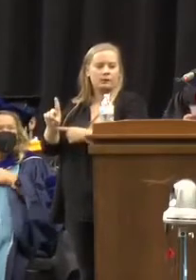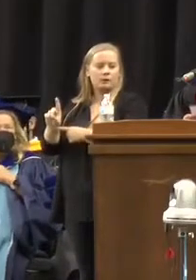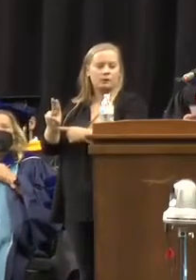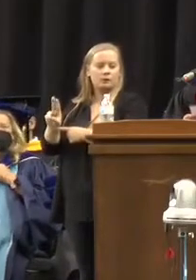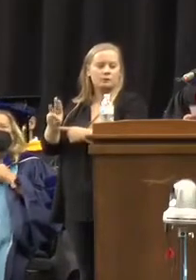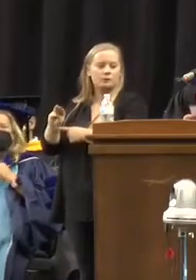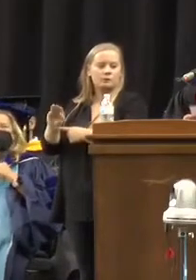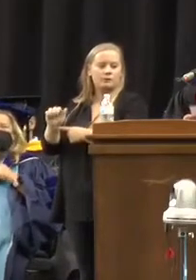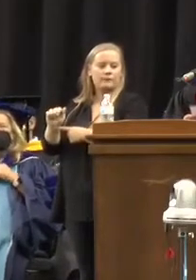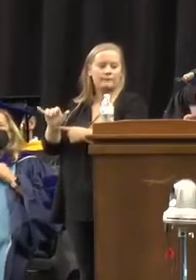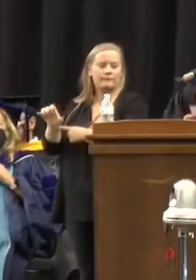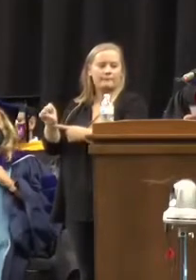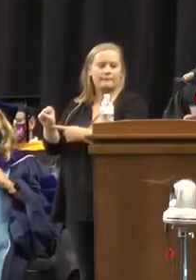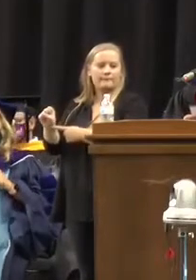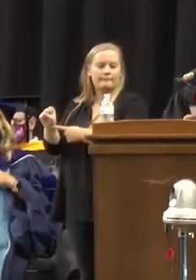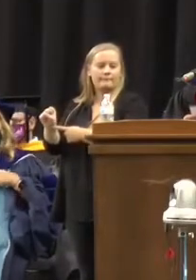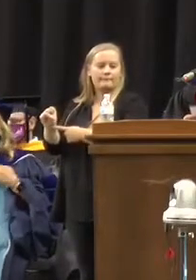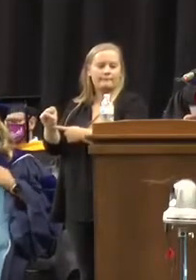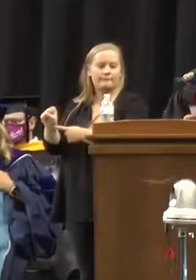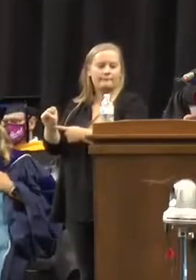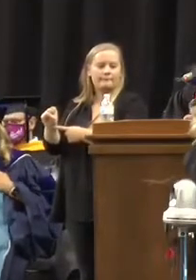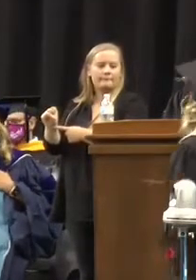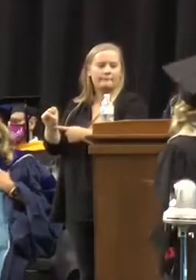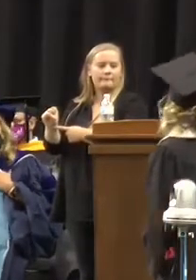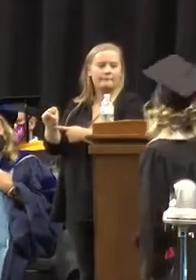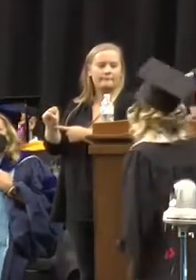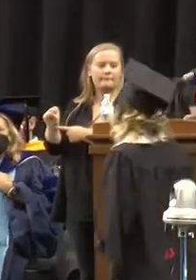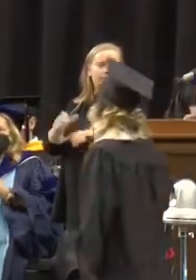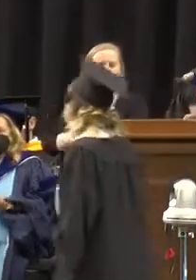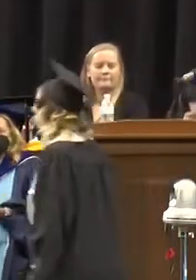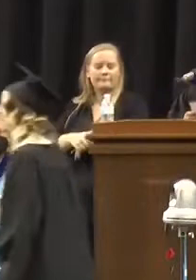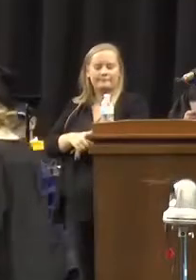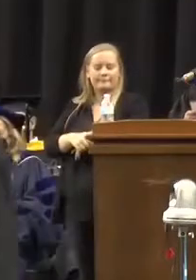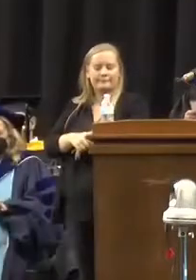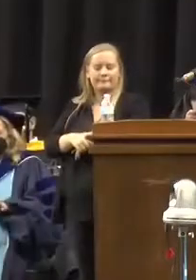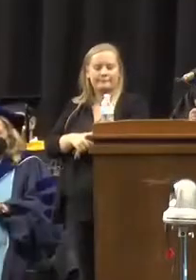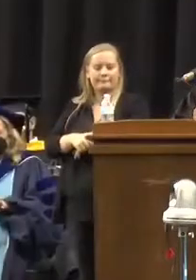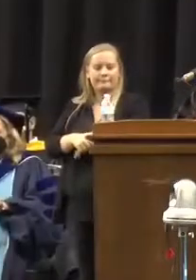Gabriella Suzanne Marie Dumay.